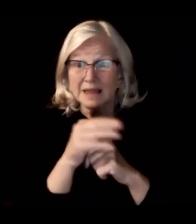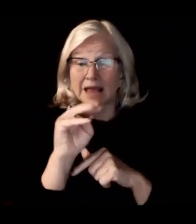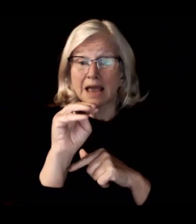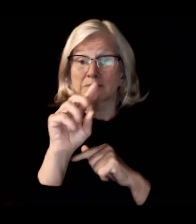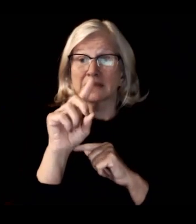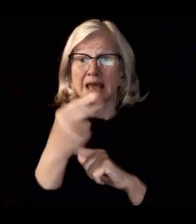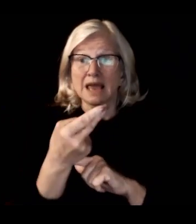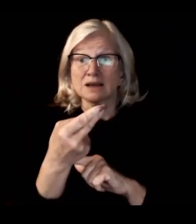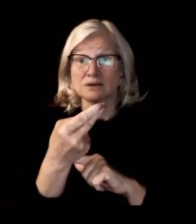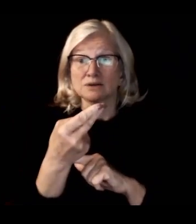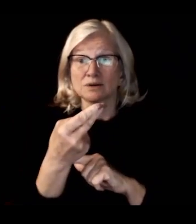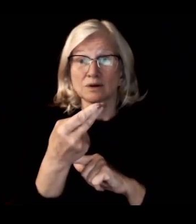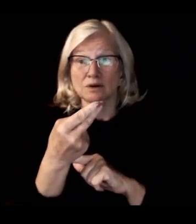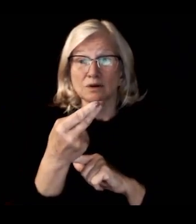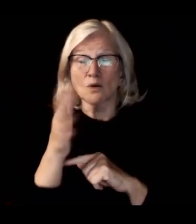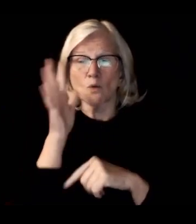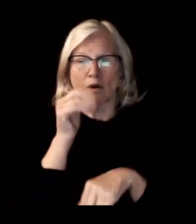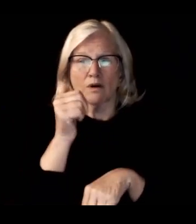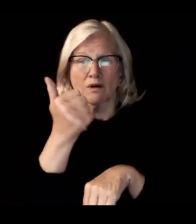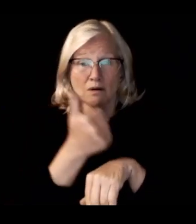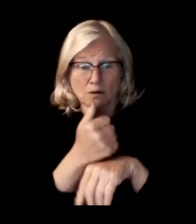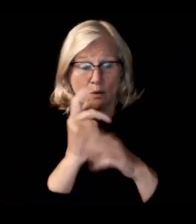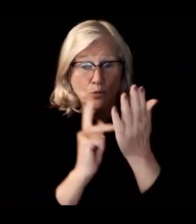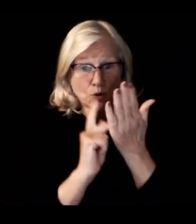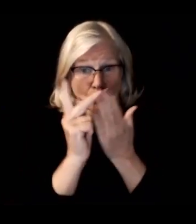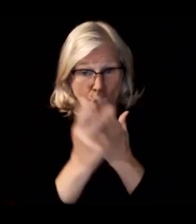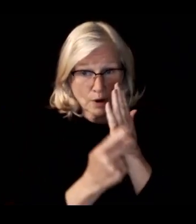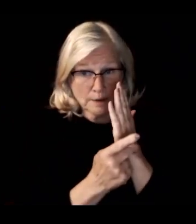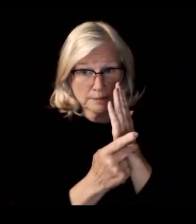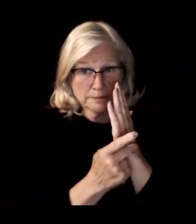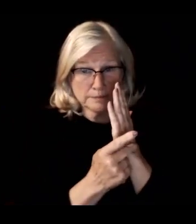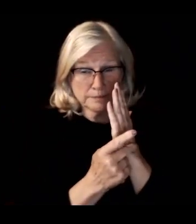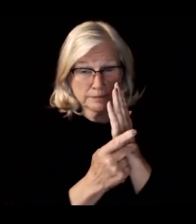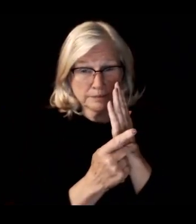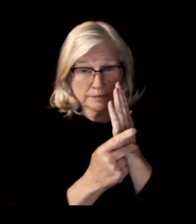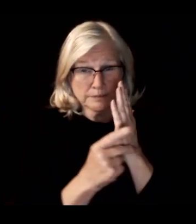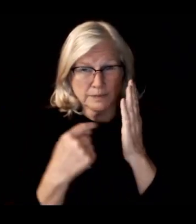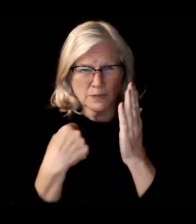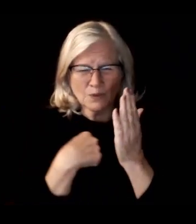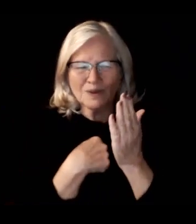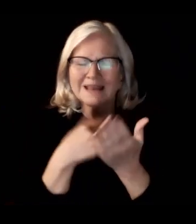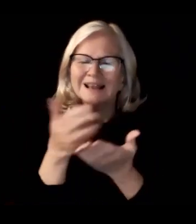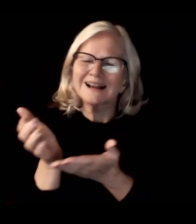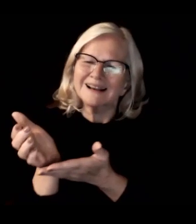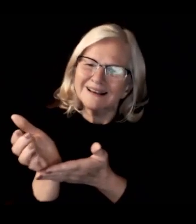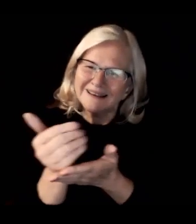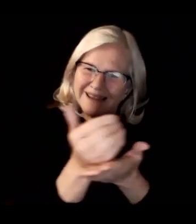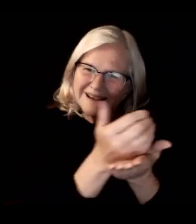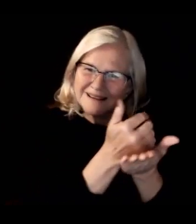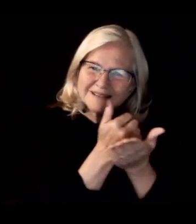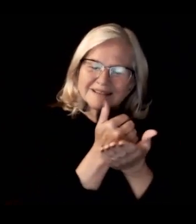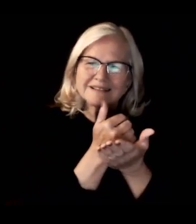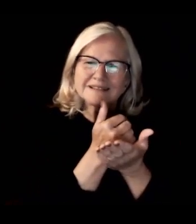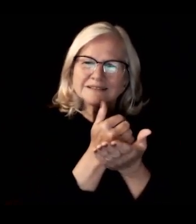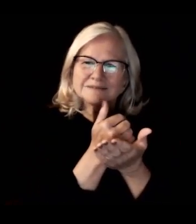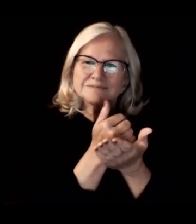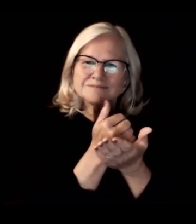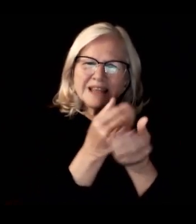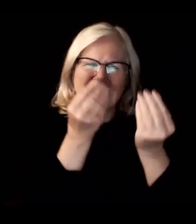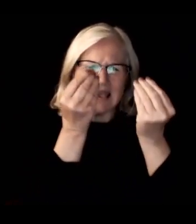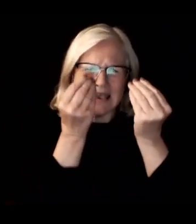voluntary survey of the long-term care facilities to gather further data and information on the implementation of the